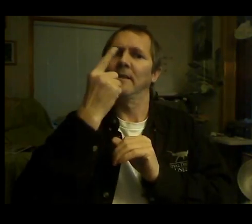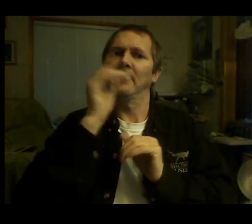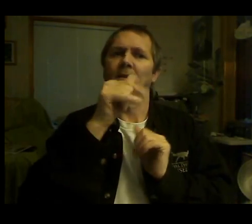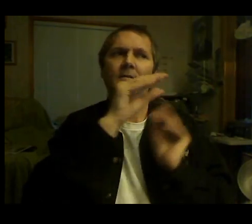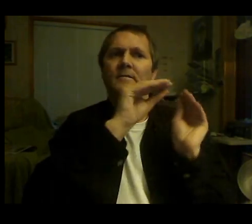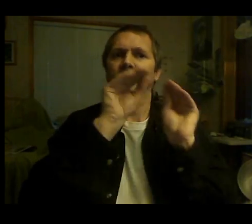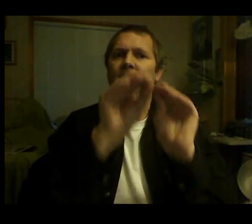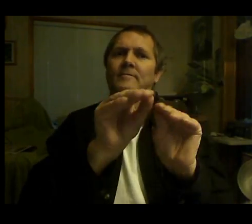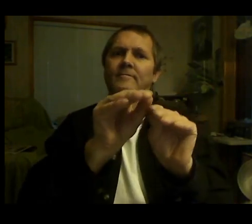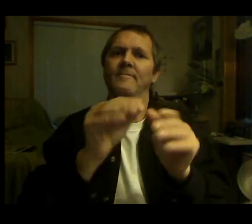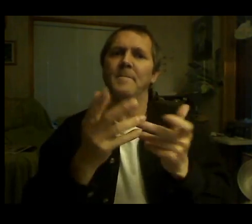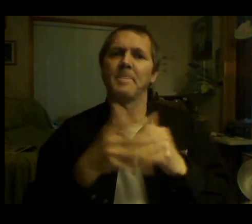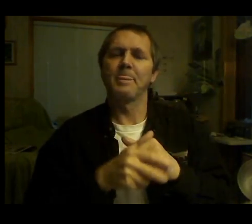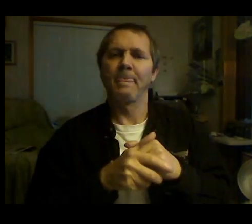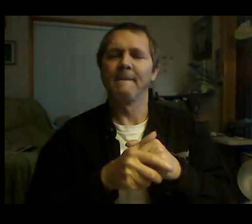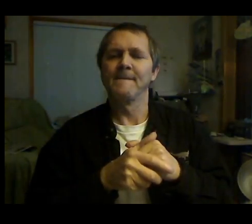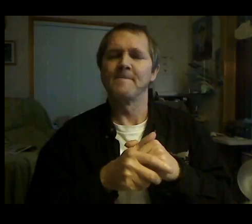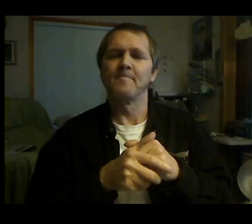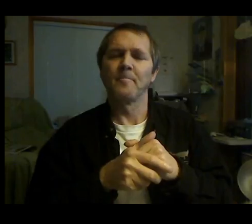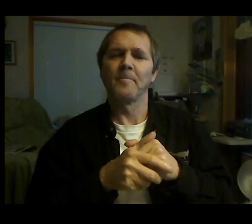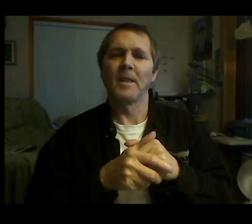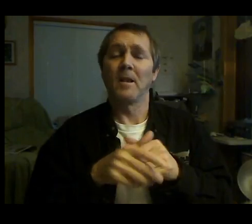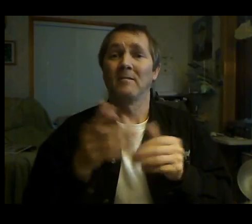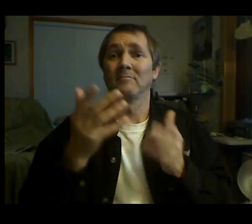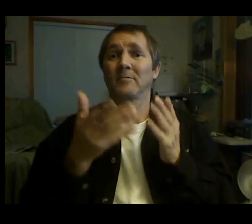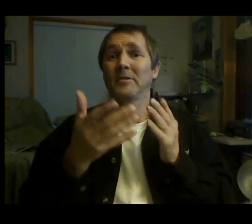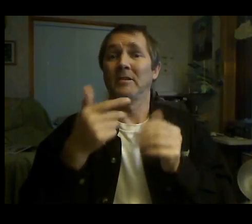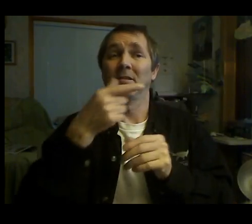welcome. John Sands, CNA, Portsmouth, Ohio.